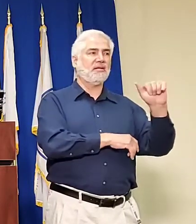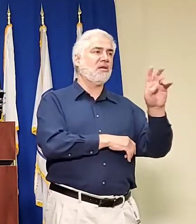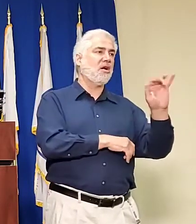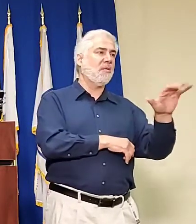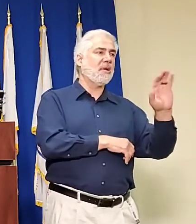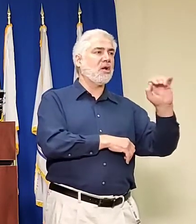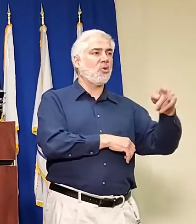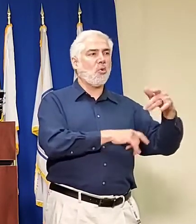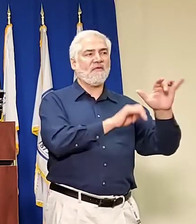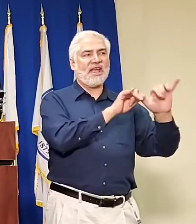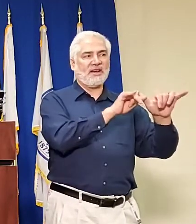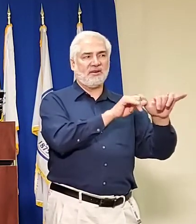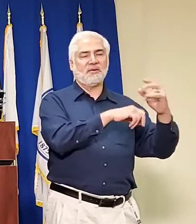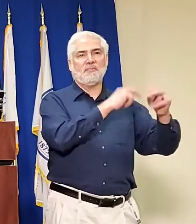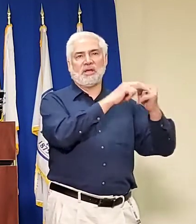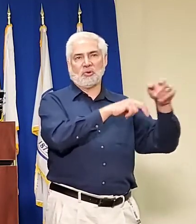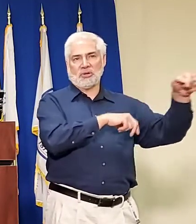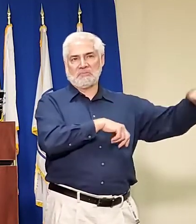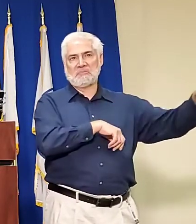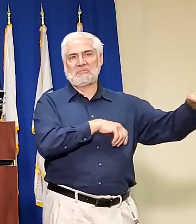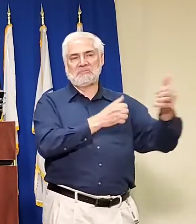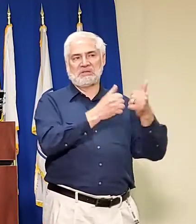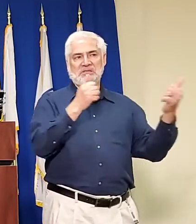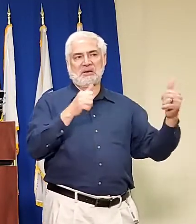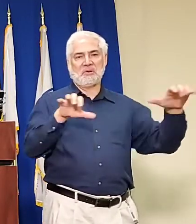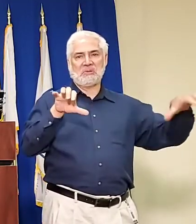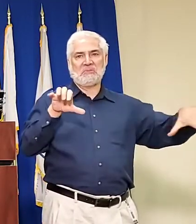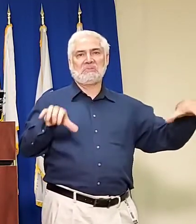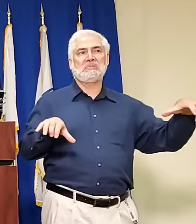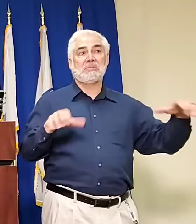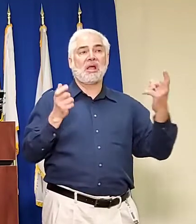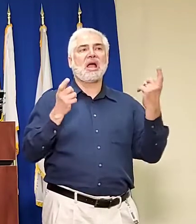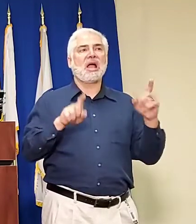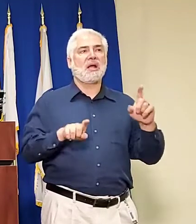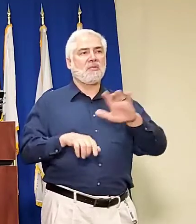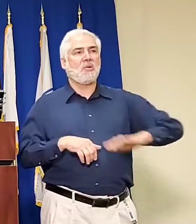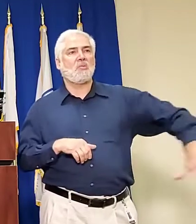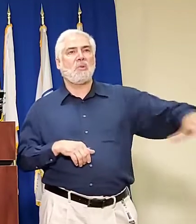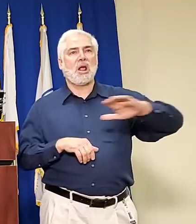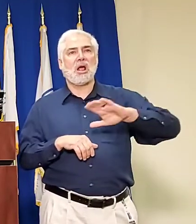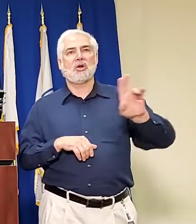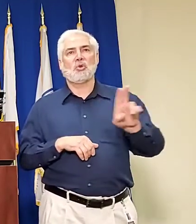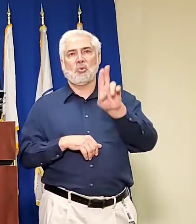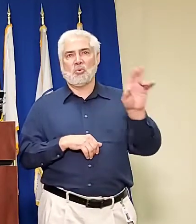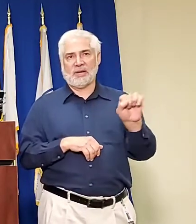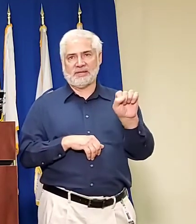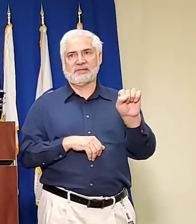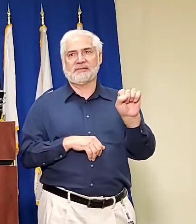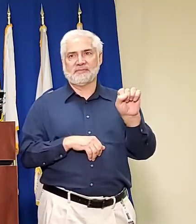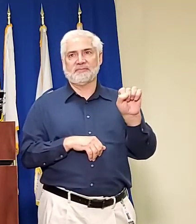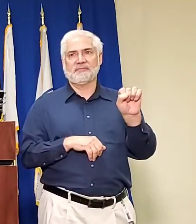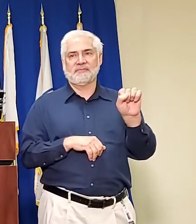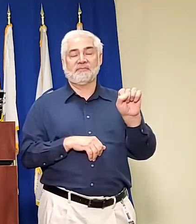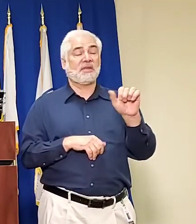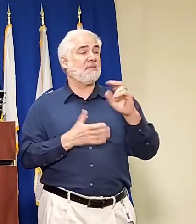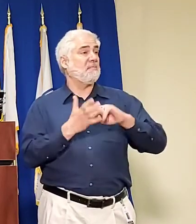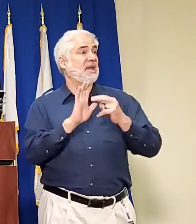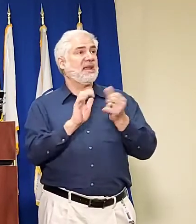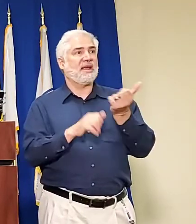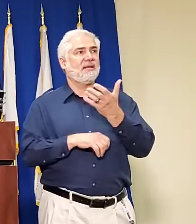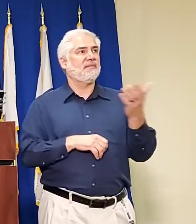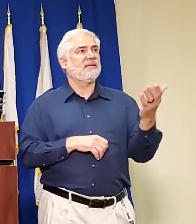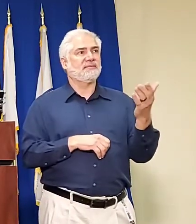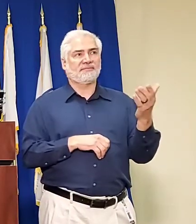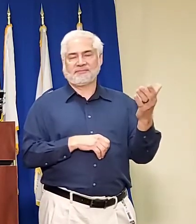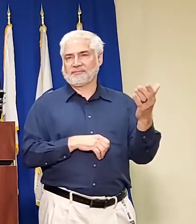always be that way, but that's the general thinking that occurs, and that's what's been happening across the U.S. So that would be for anything,